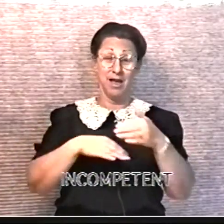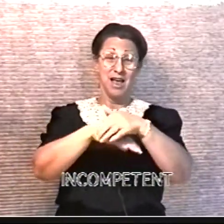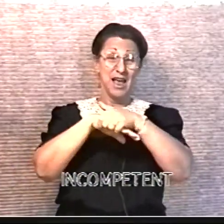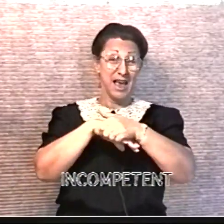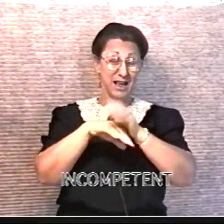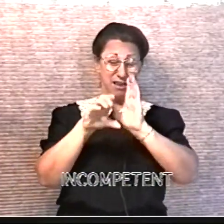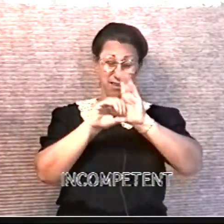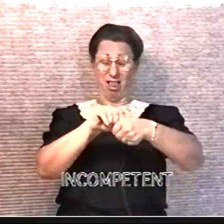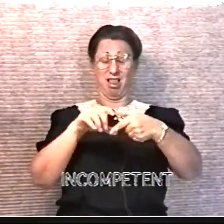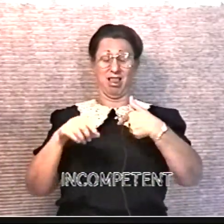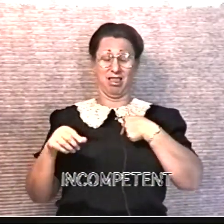English,